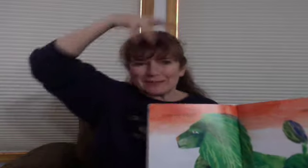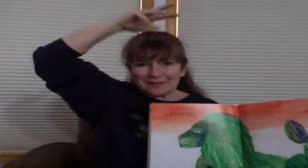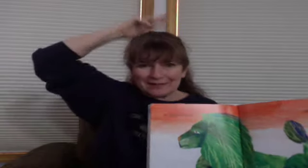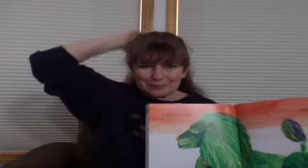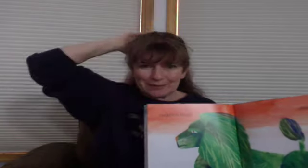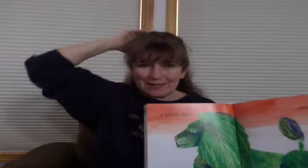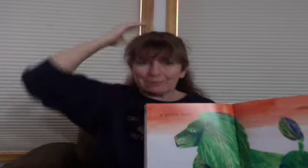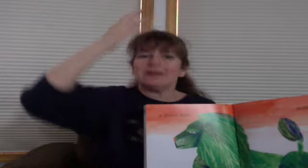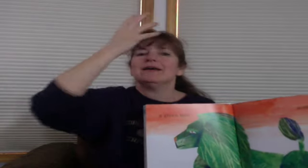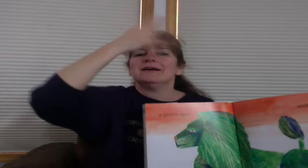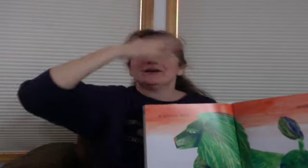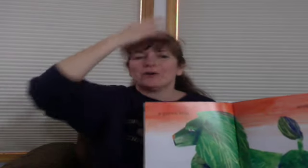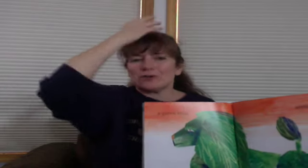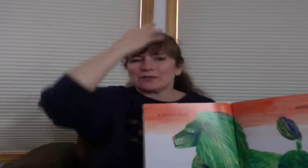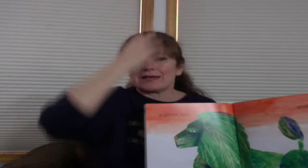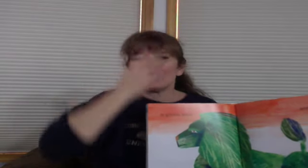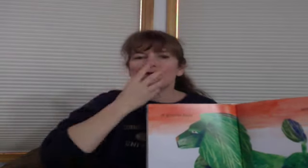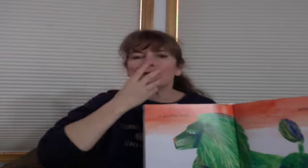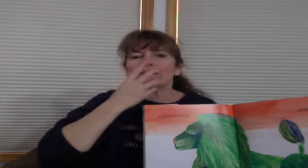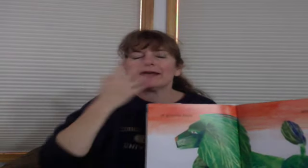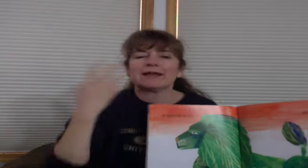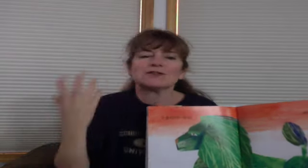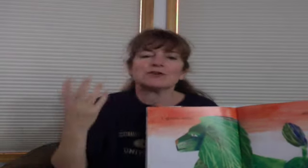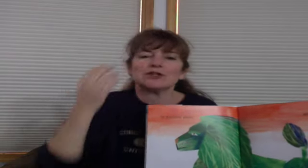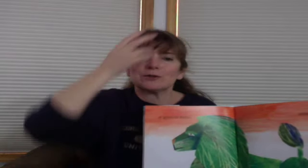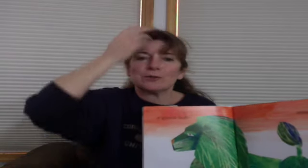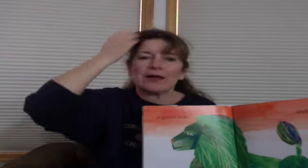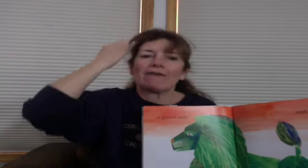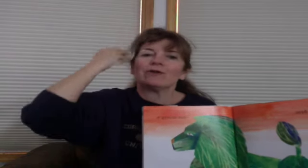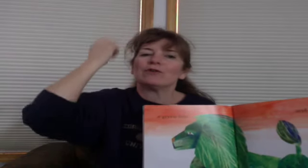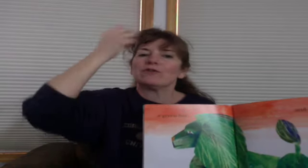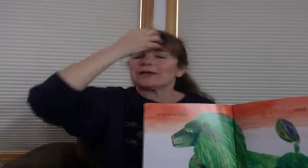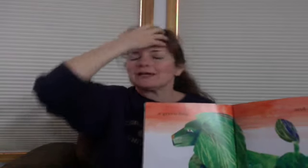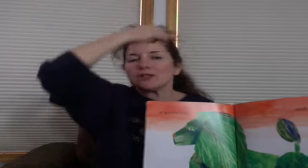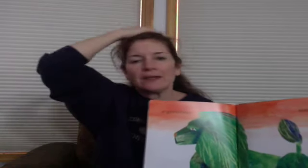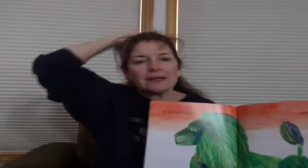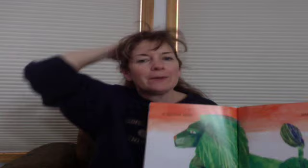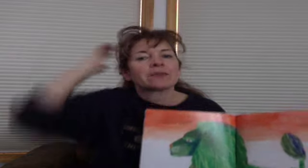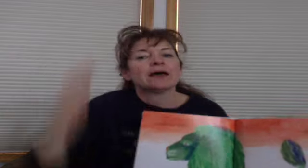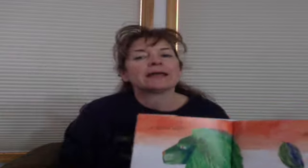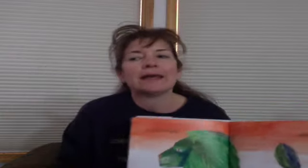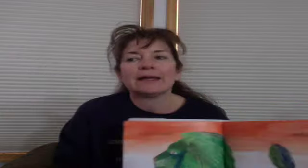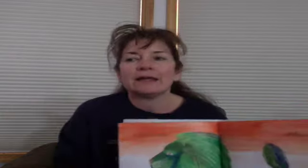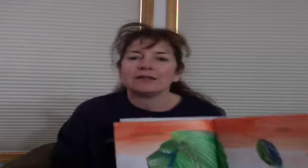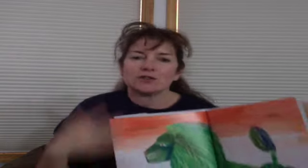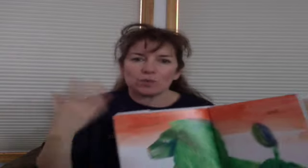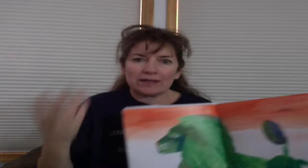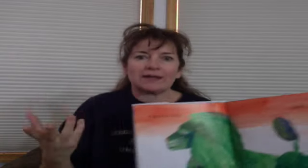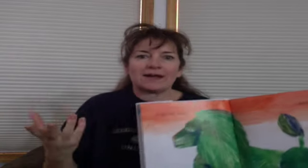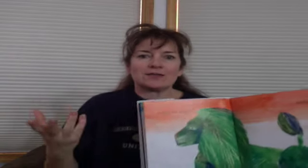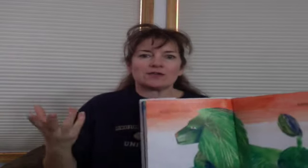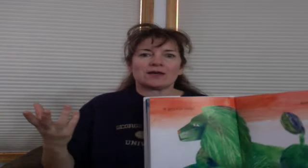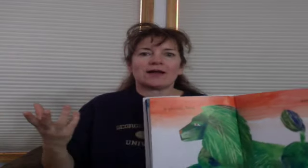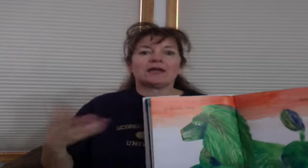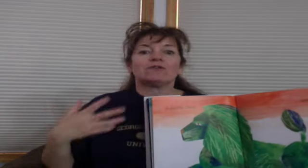the lion's mane. But hers came forward. And so children will have their own variation. Again, just recognize their sign for